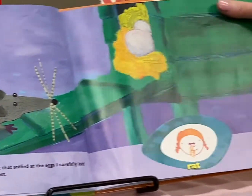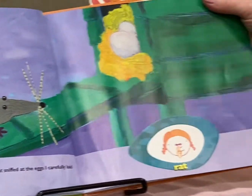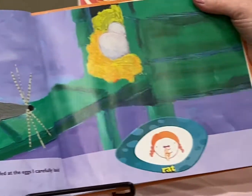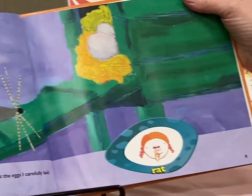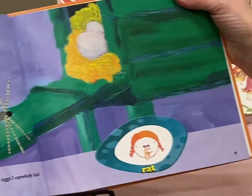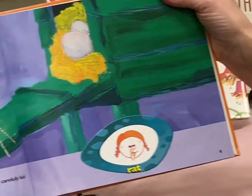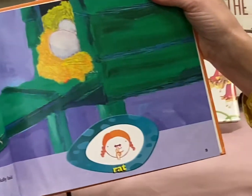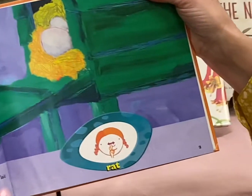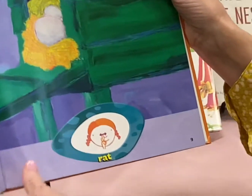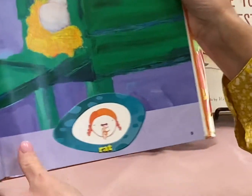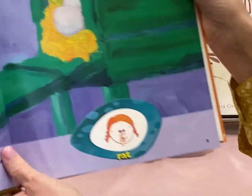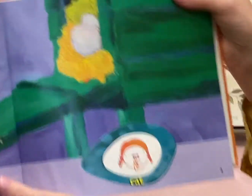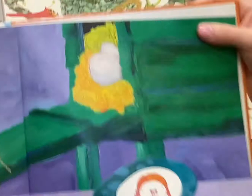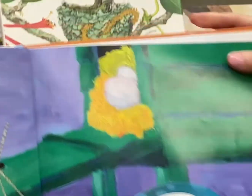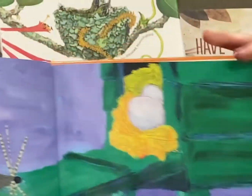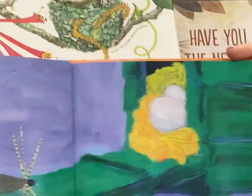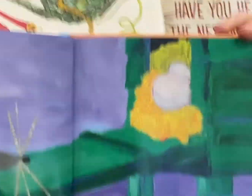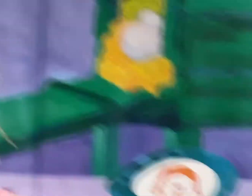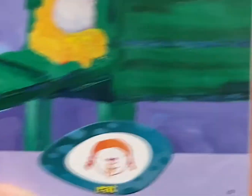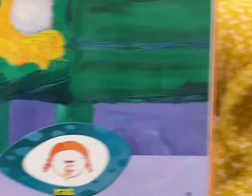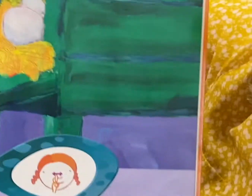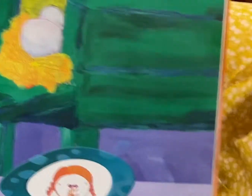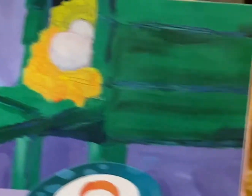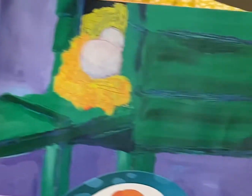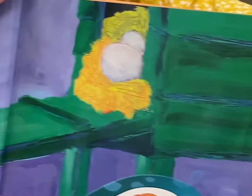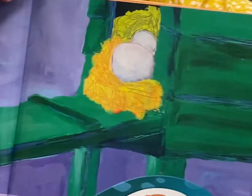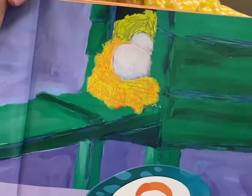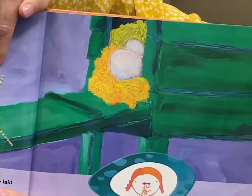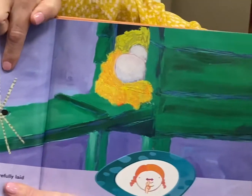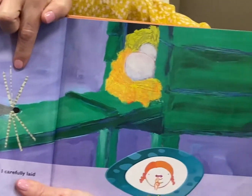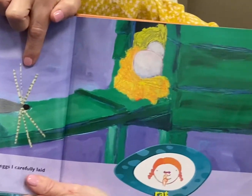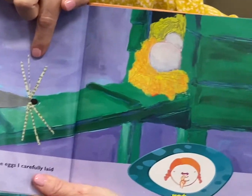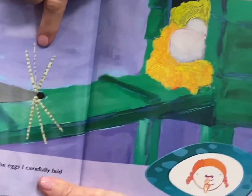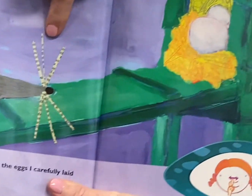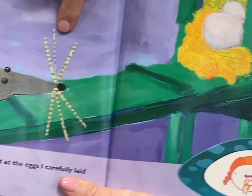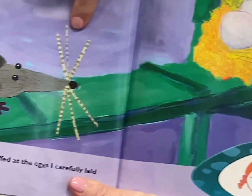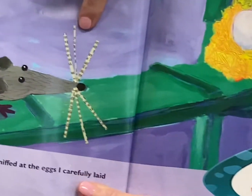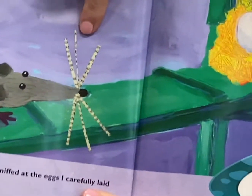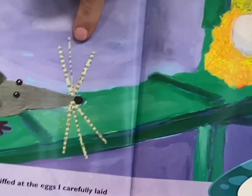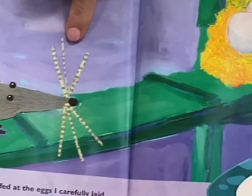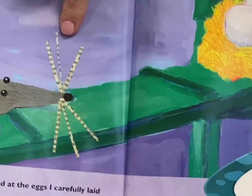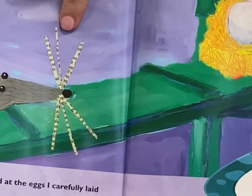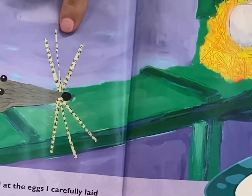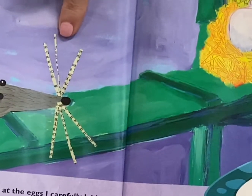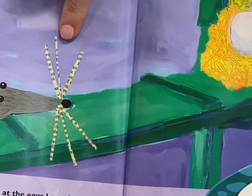Oh, and look at these. I like these too. Look at his little whiskers.